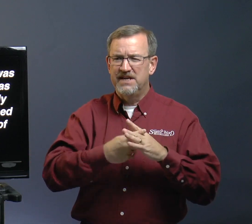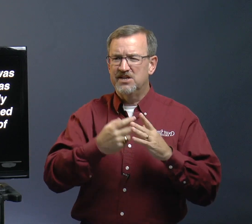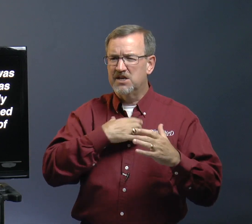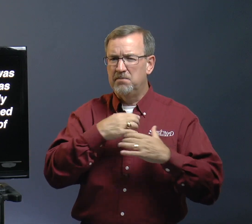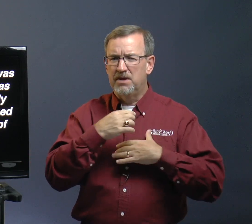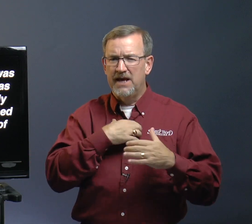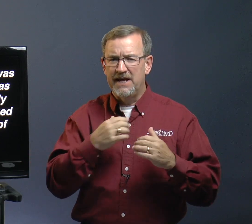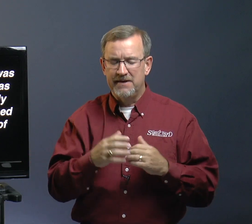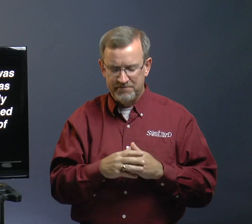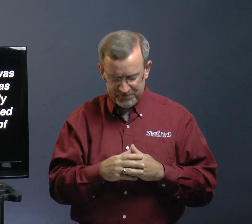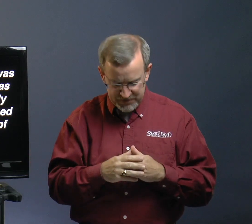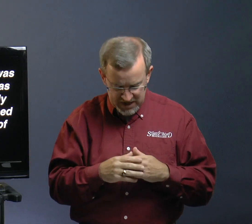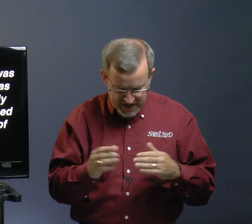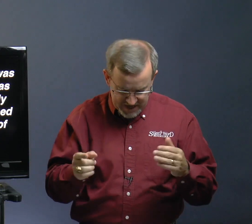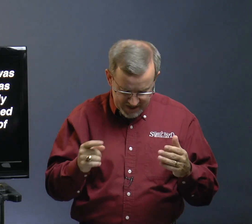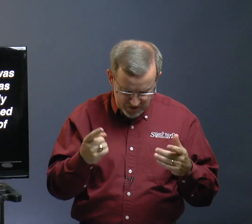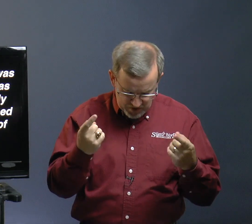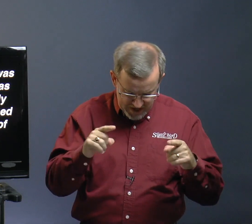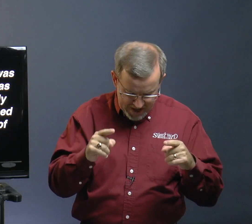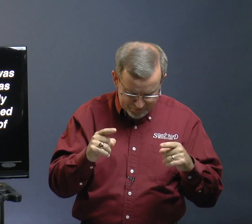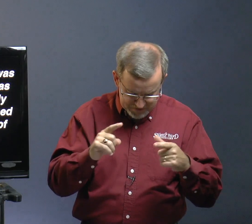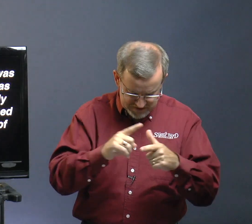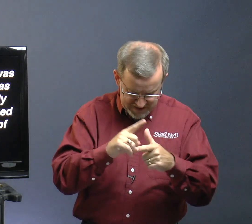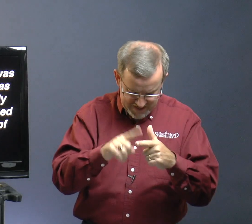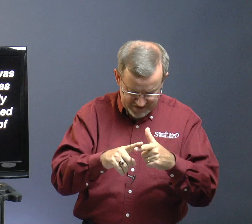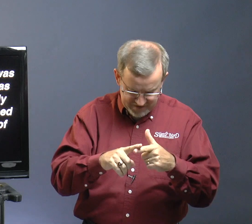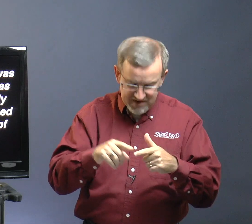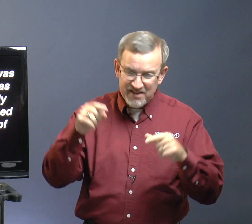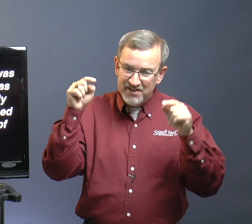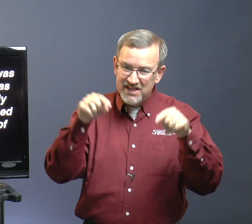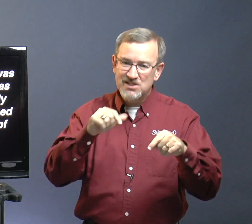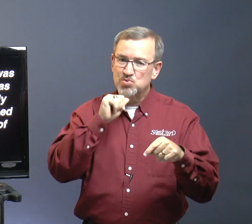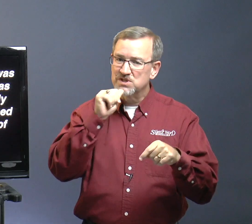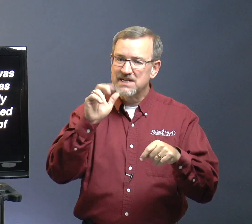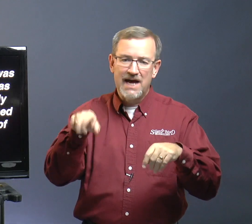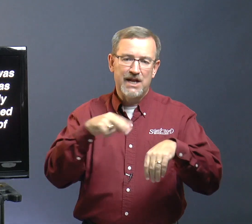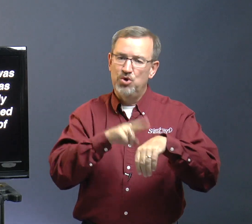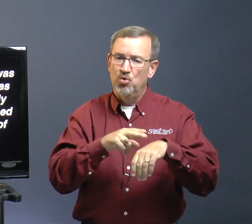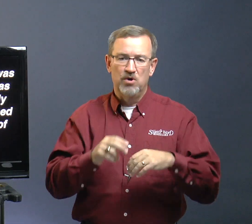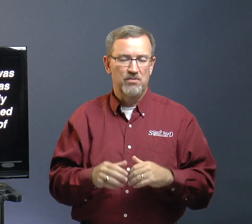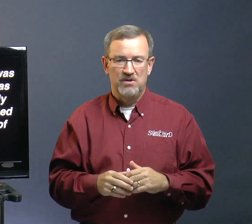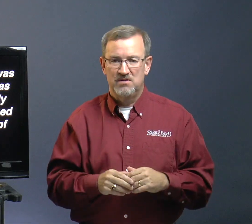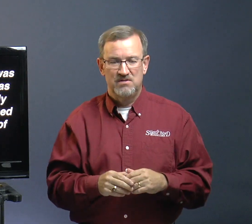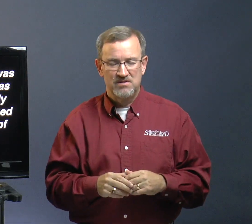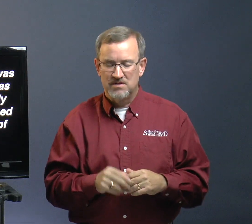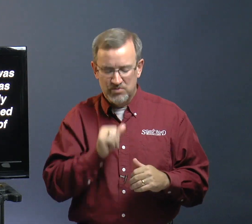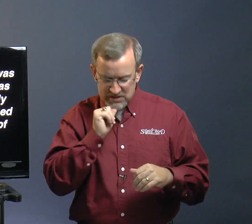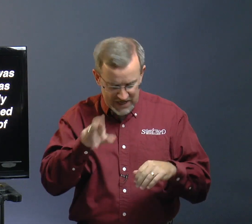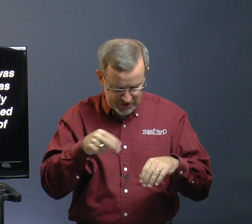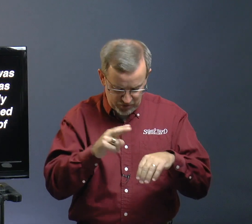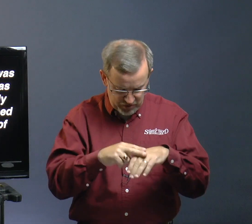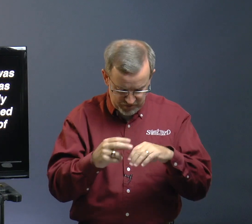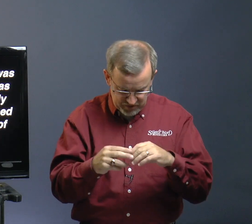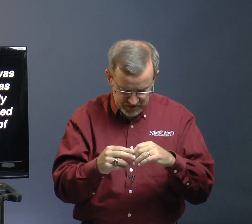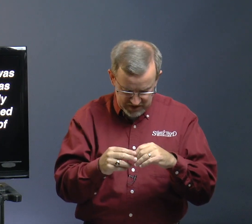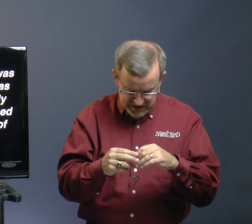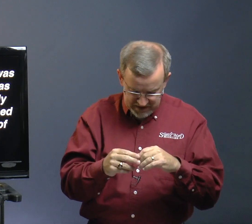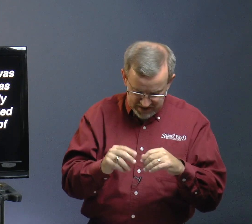to complain. And what happens then? This was not normal. It was not normal.